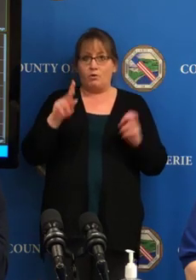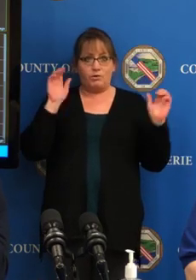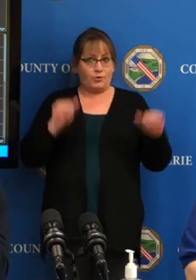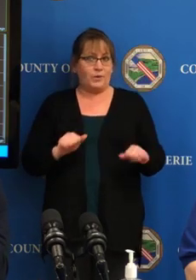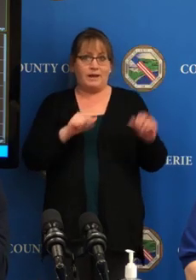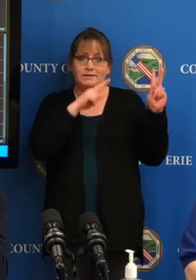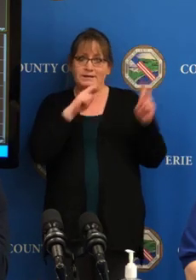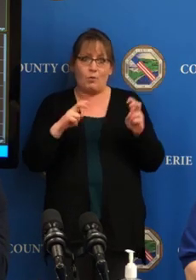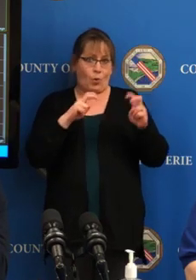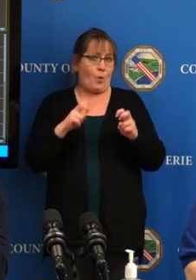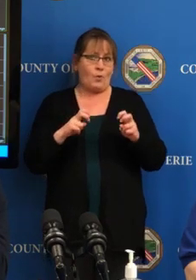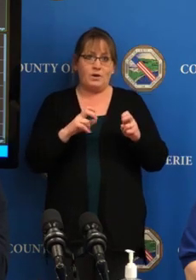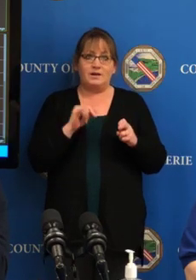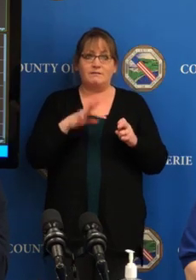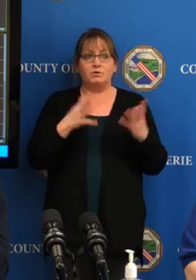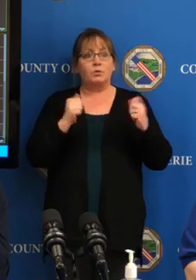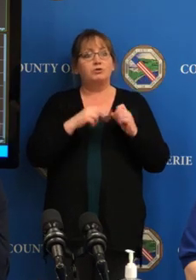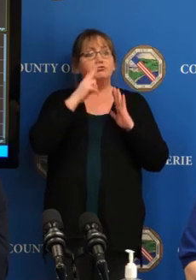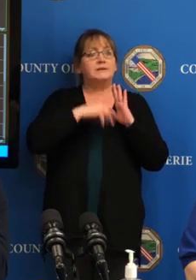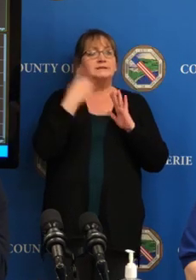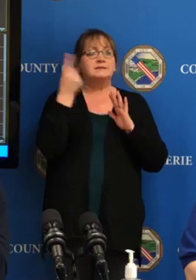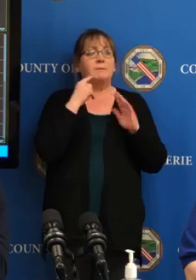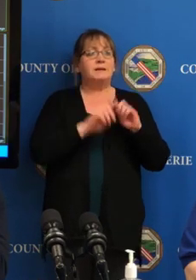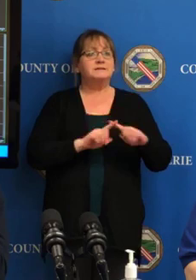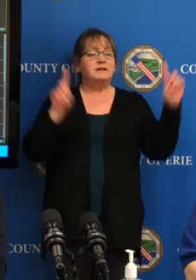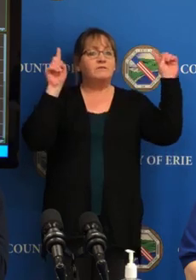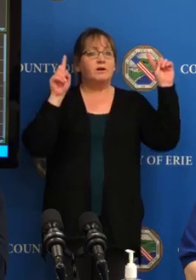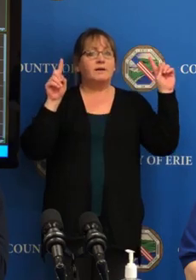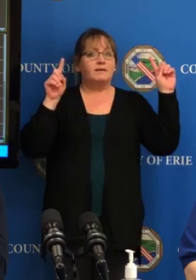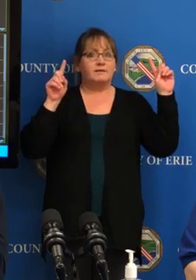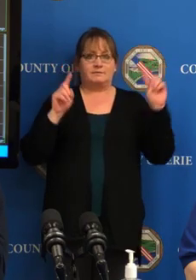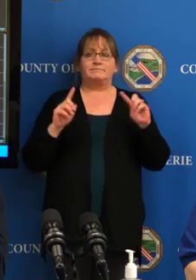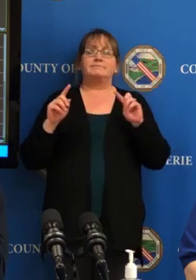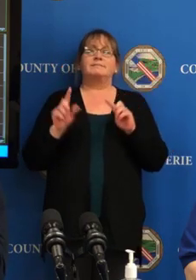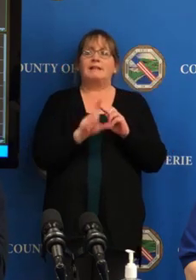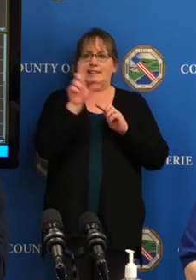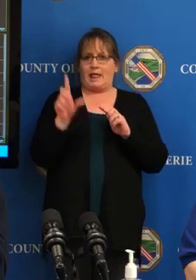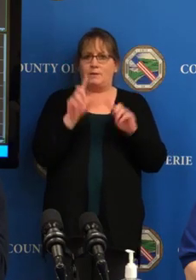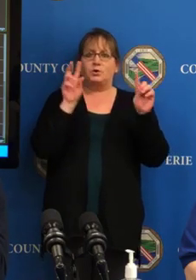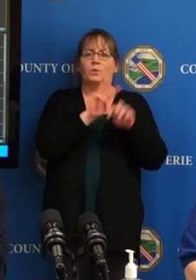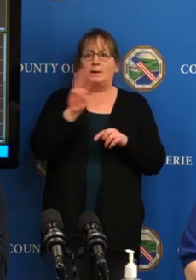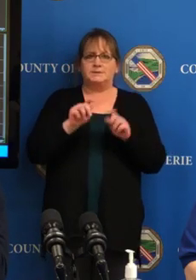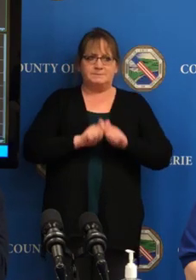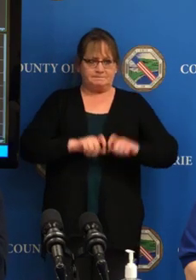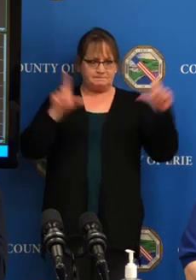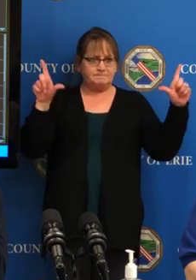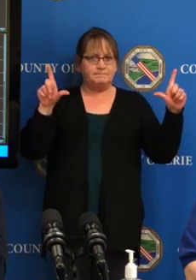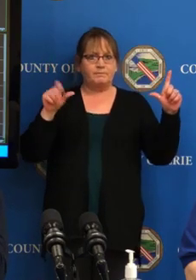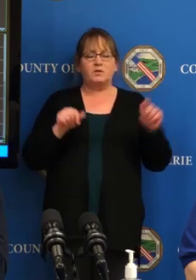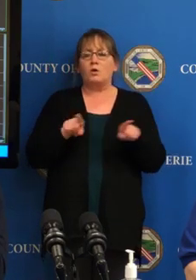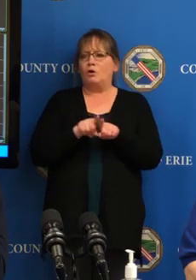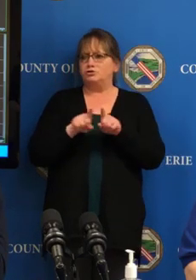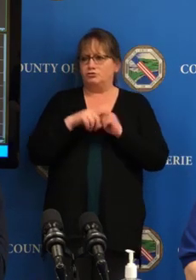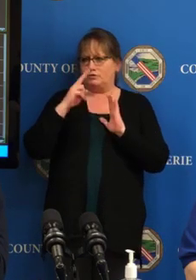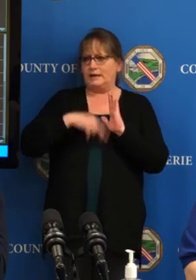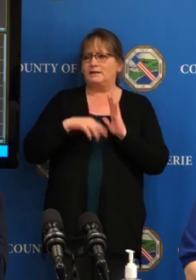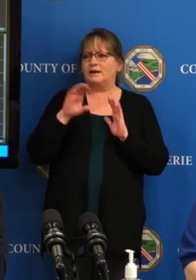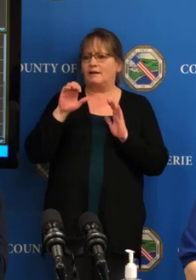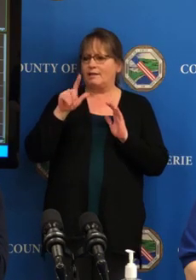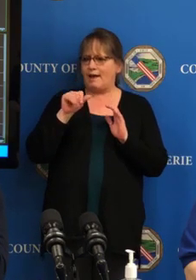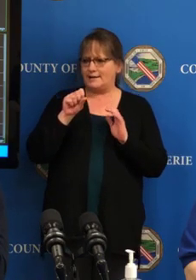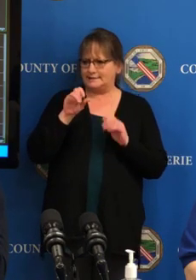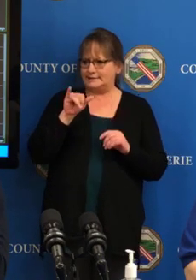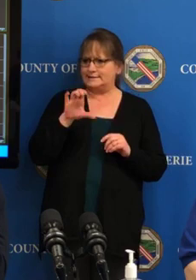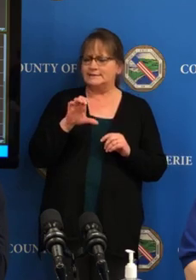download. So if you want to read a different book, go to the library site. I've also been reading some of the classics lately, which